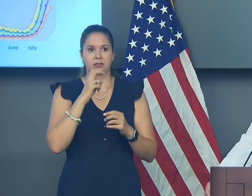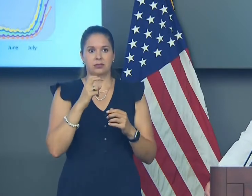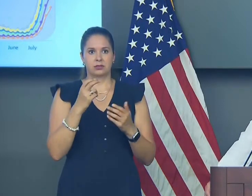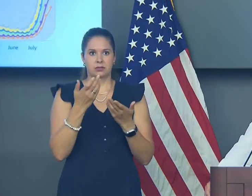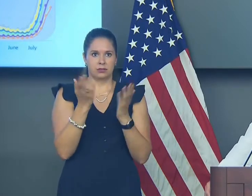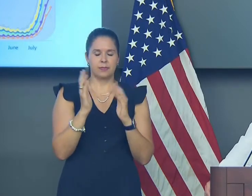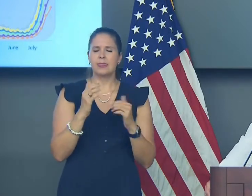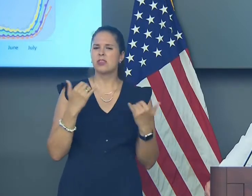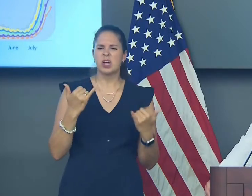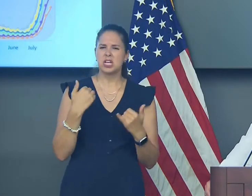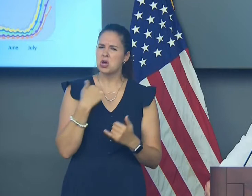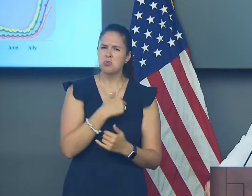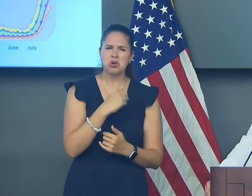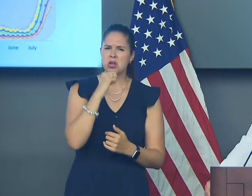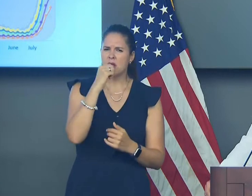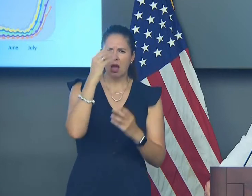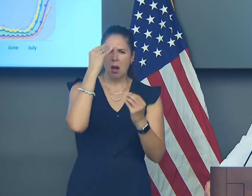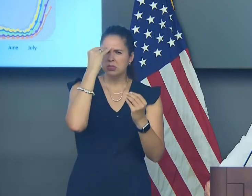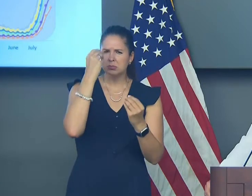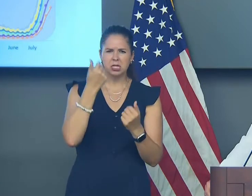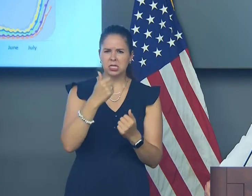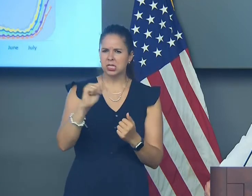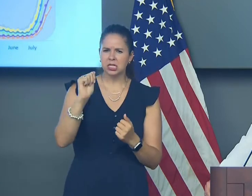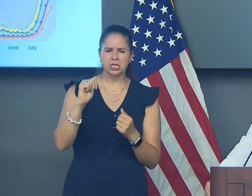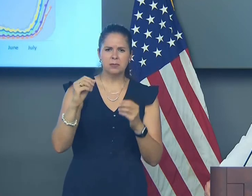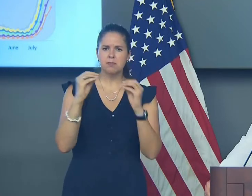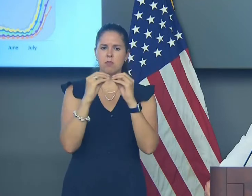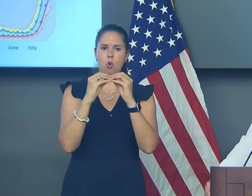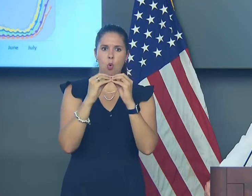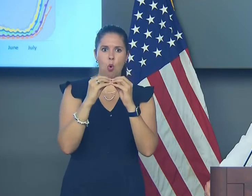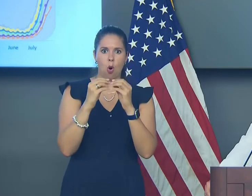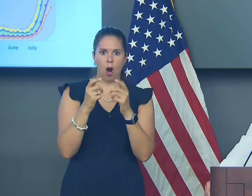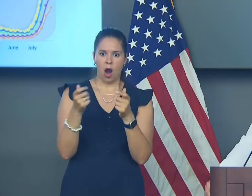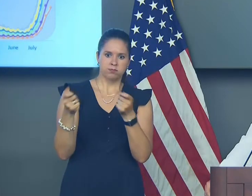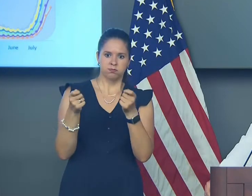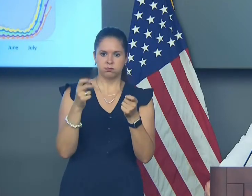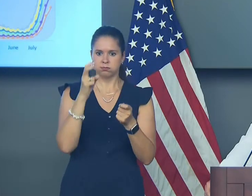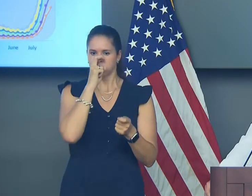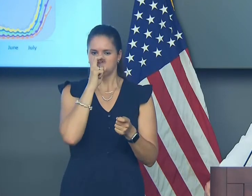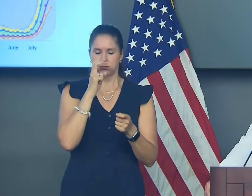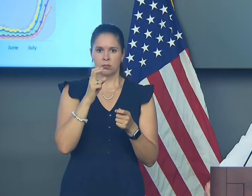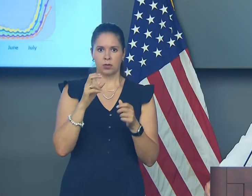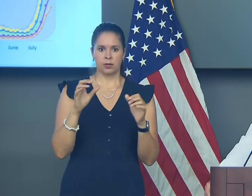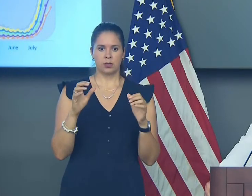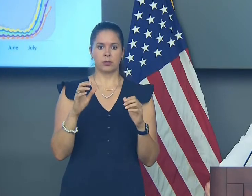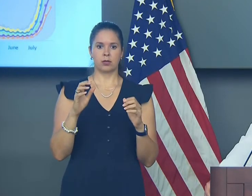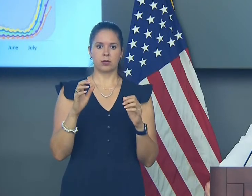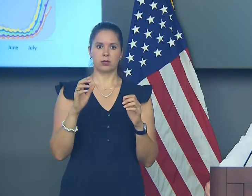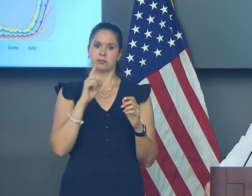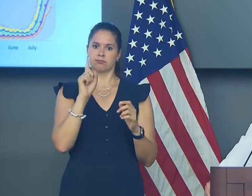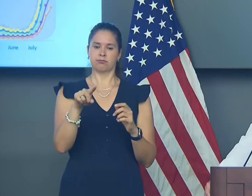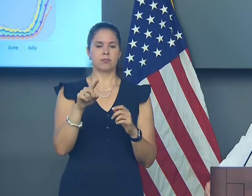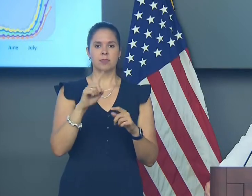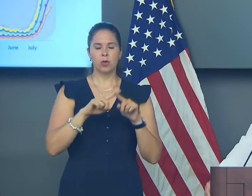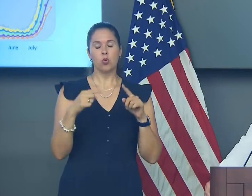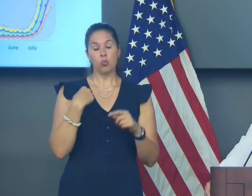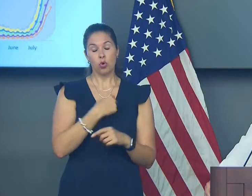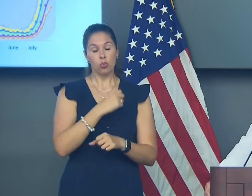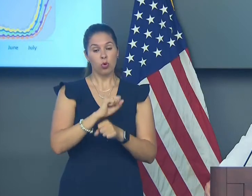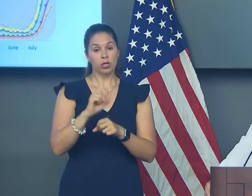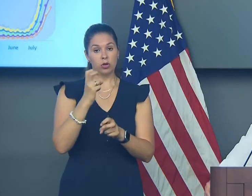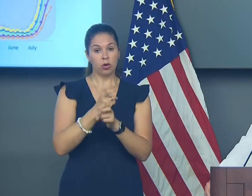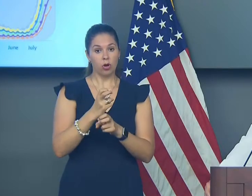now, we're not contemplating any additional mitigation measures, but we are working very hard to